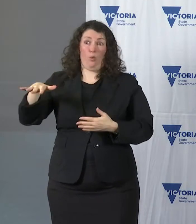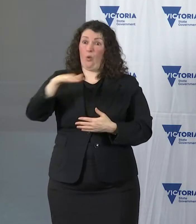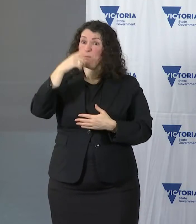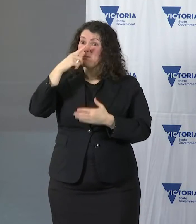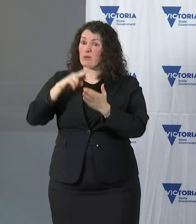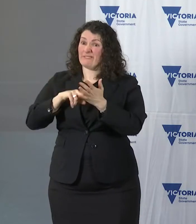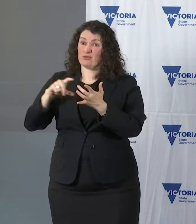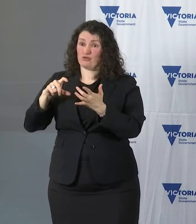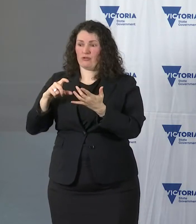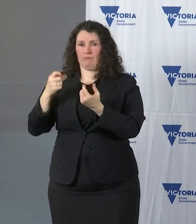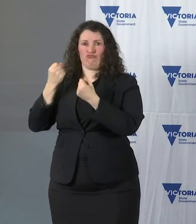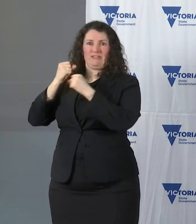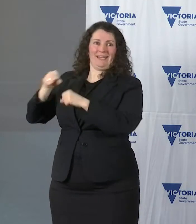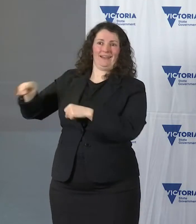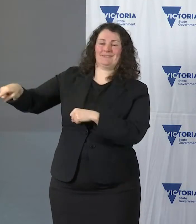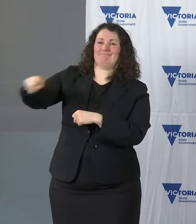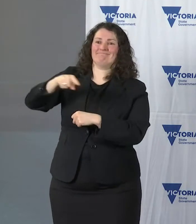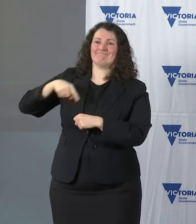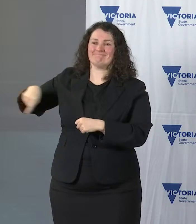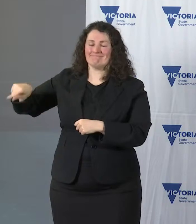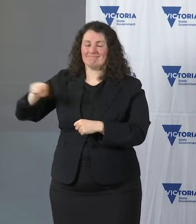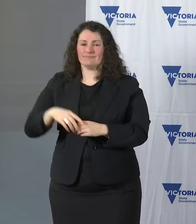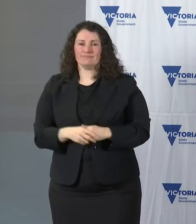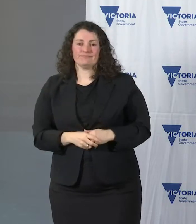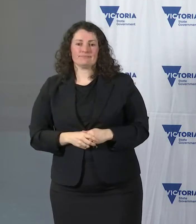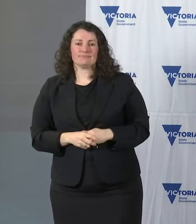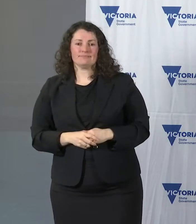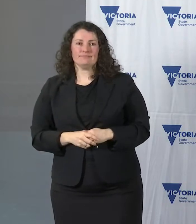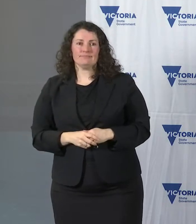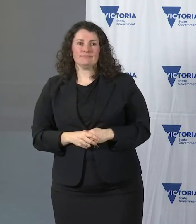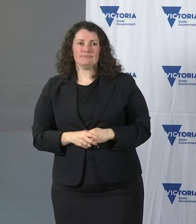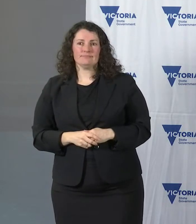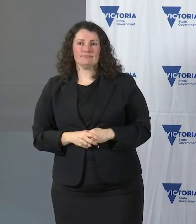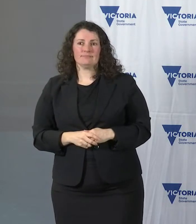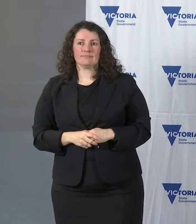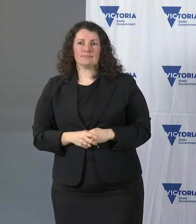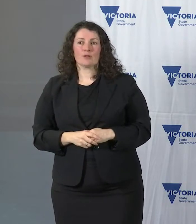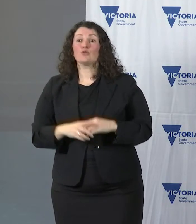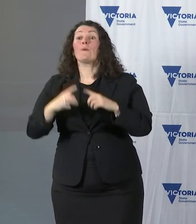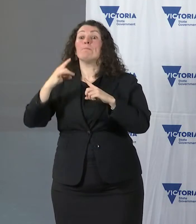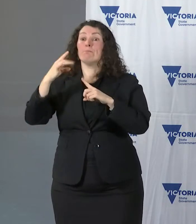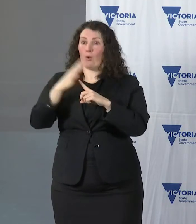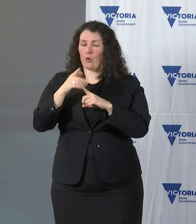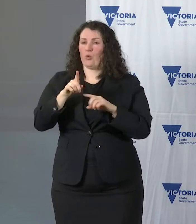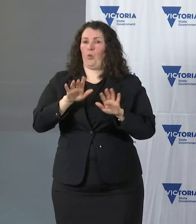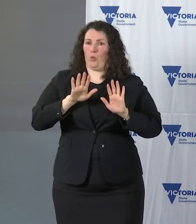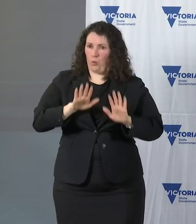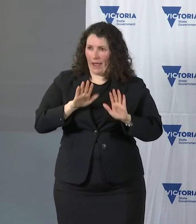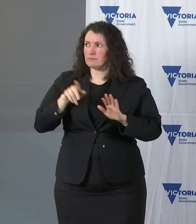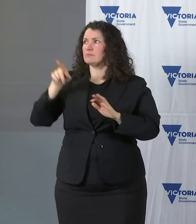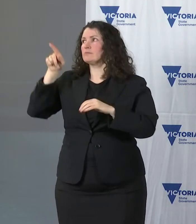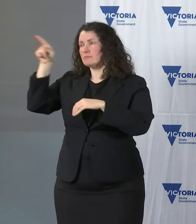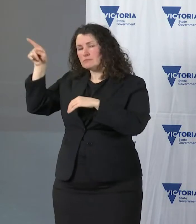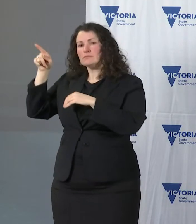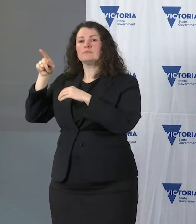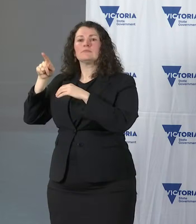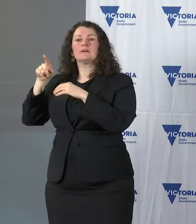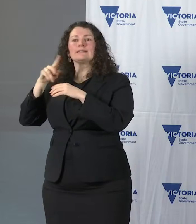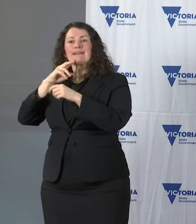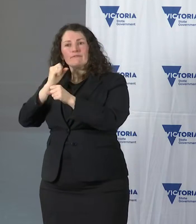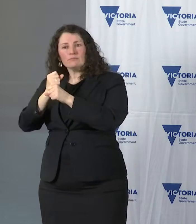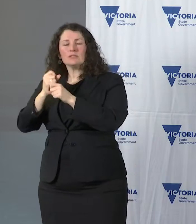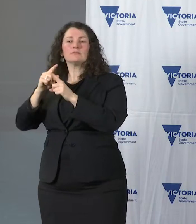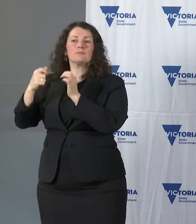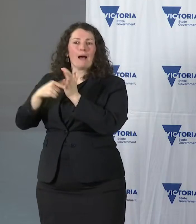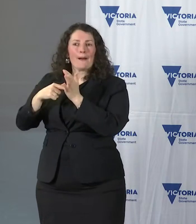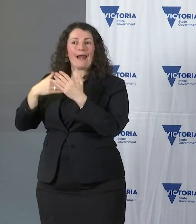give you a call, make sure no symptoms have been developed, let you know that you'll be cleared, and then provide that written confirmation hopefully